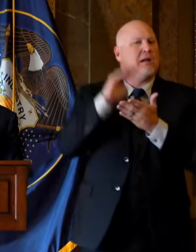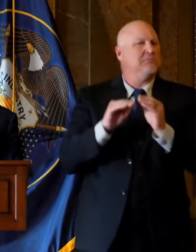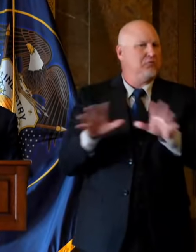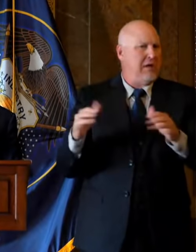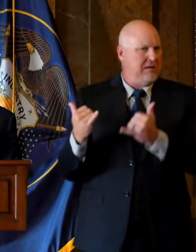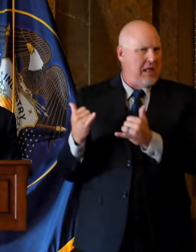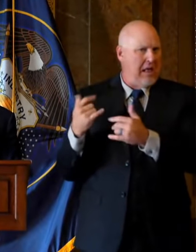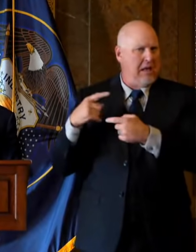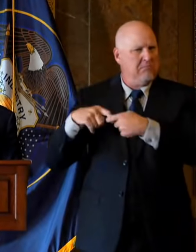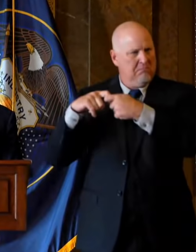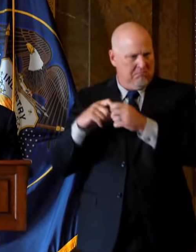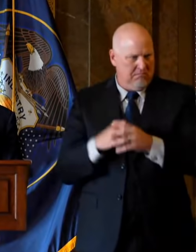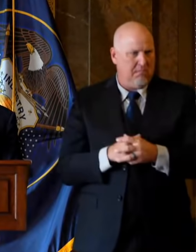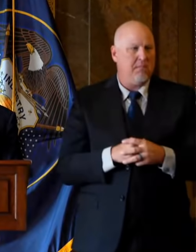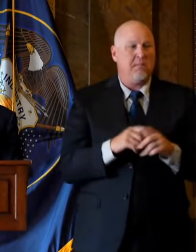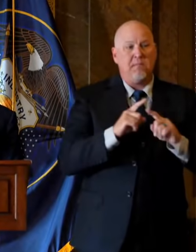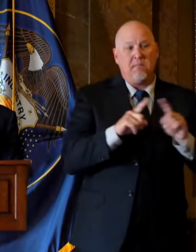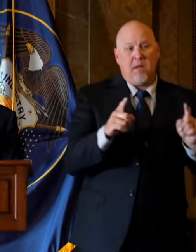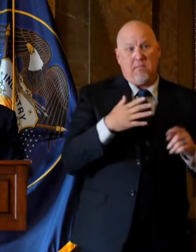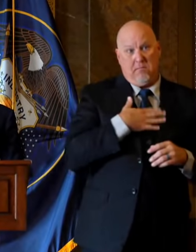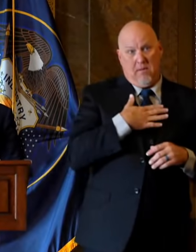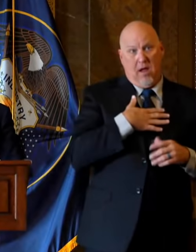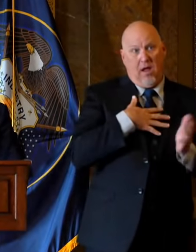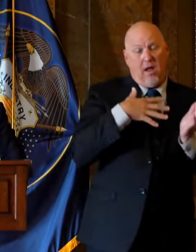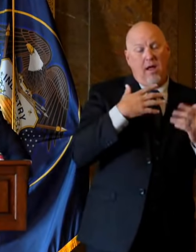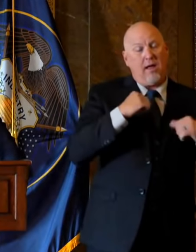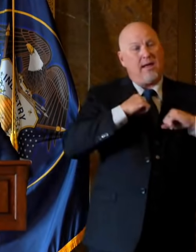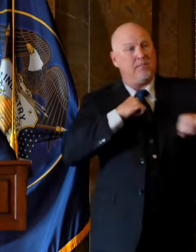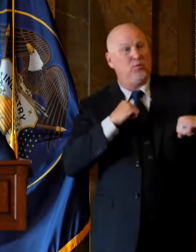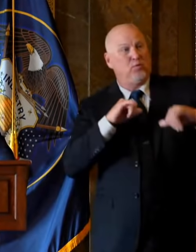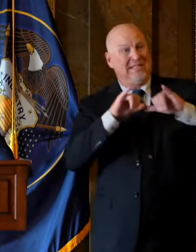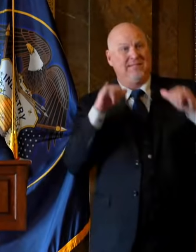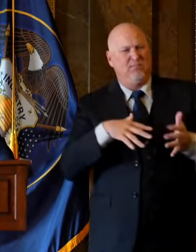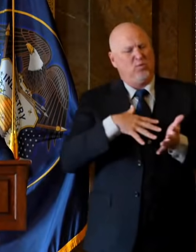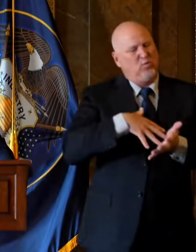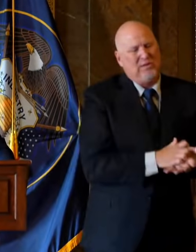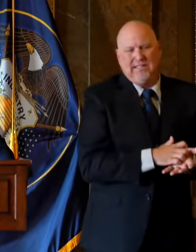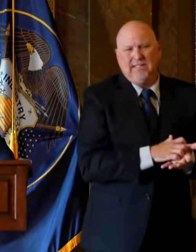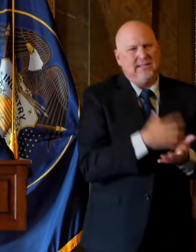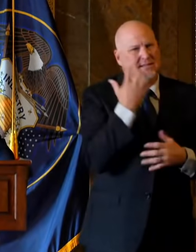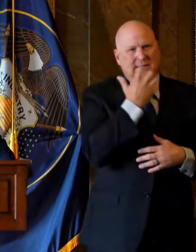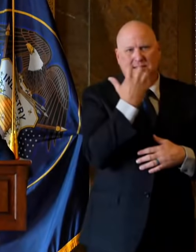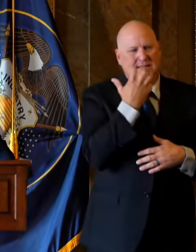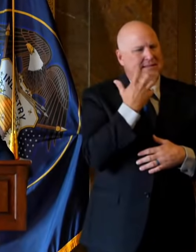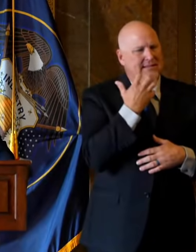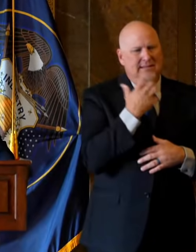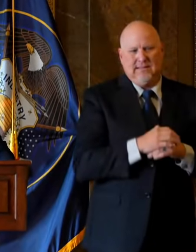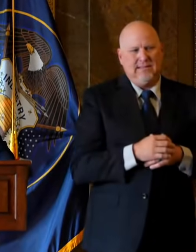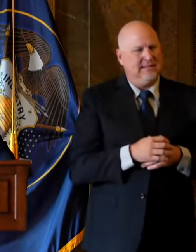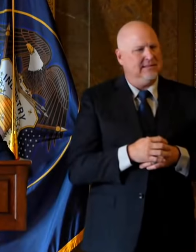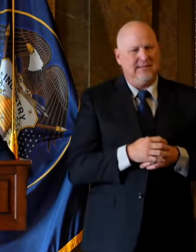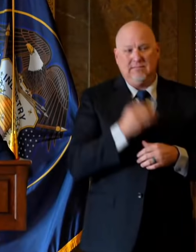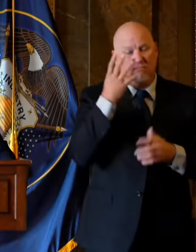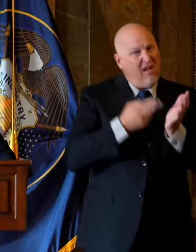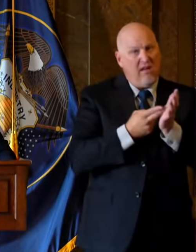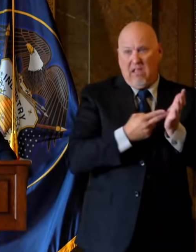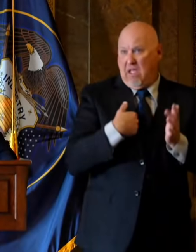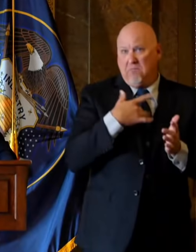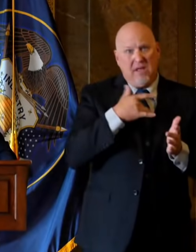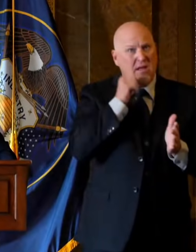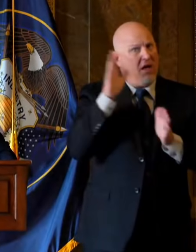I would normally avoid a group like this, but I'm here today because what we're talking about is so important.